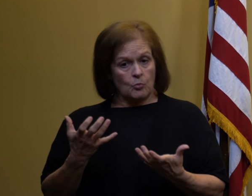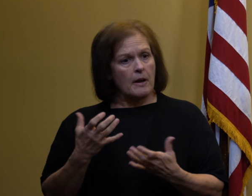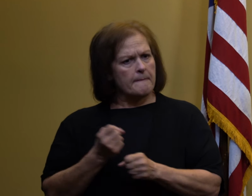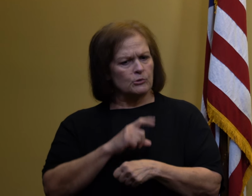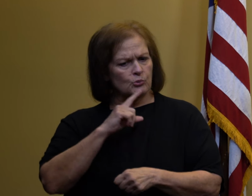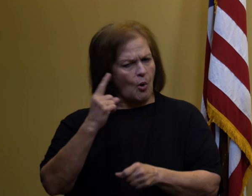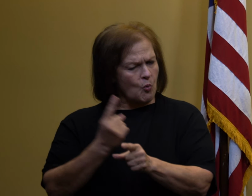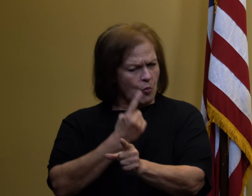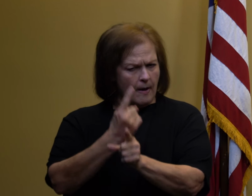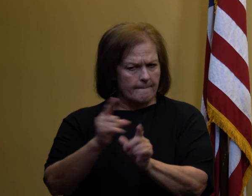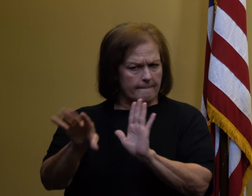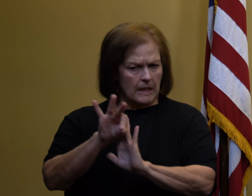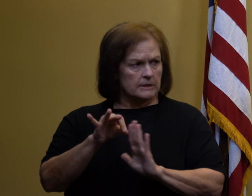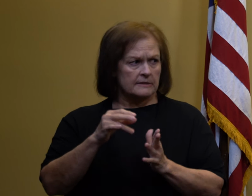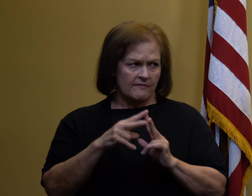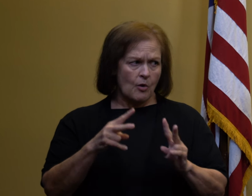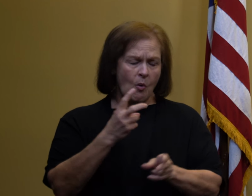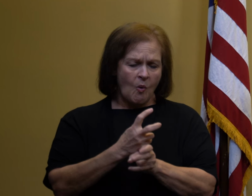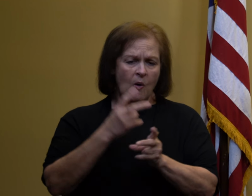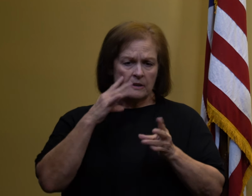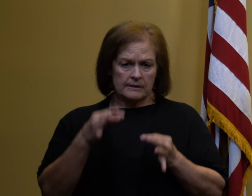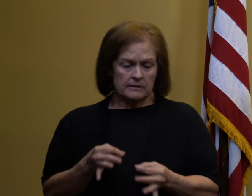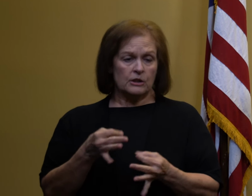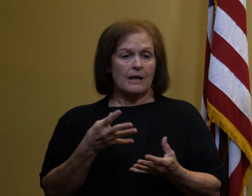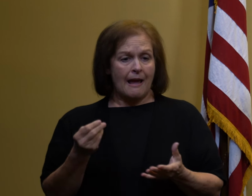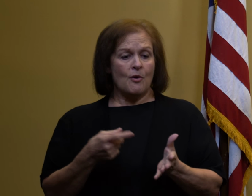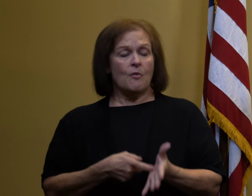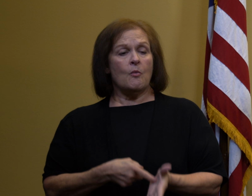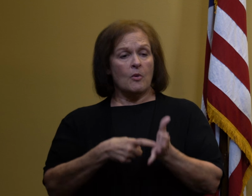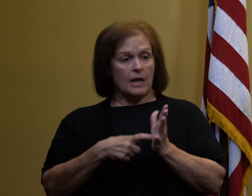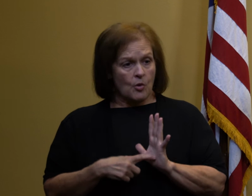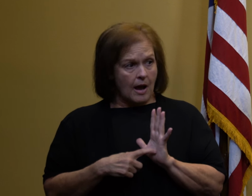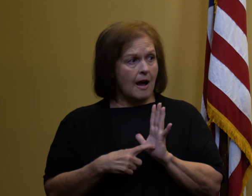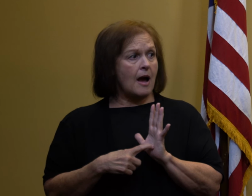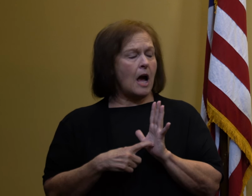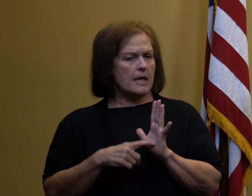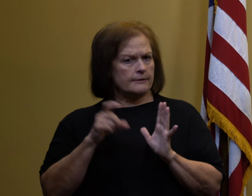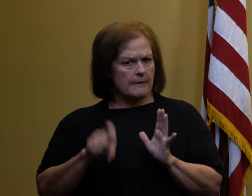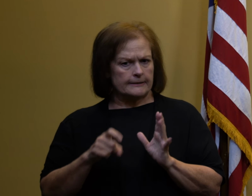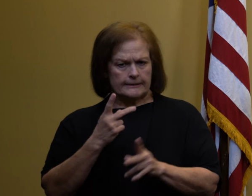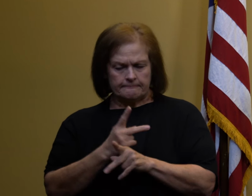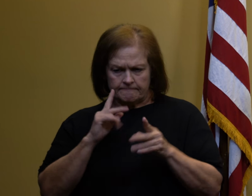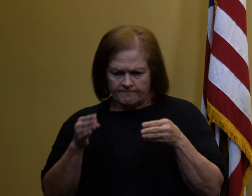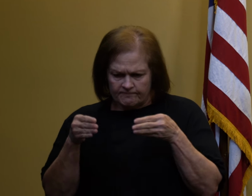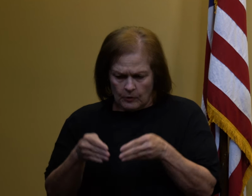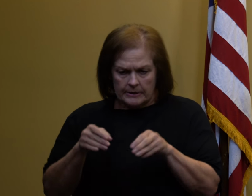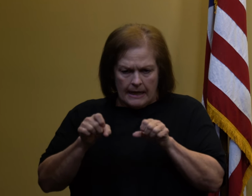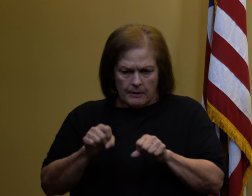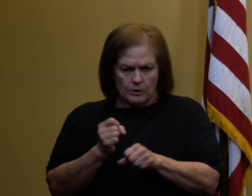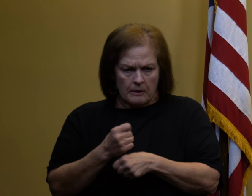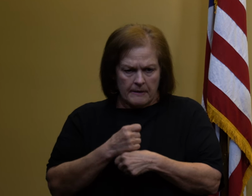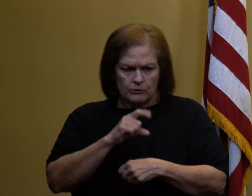get it right. It is a very tough decision, and it requires a level of focus and the ability